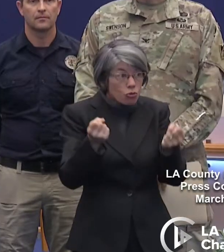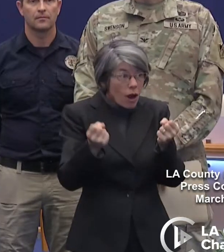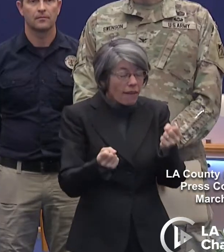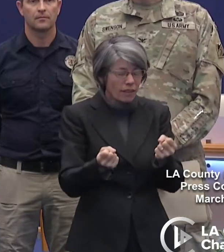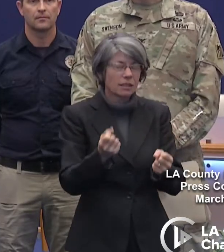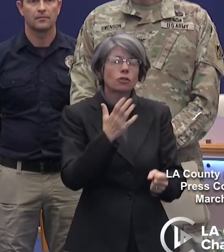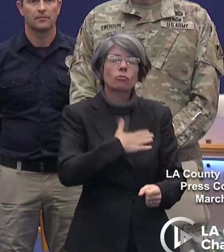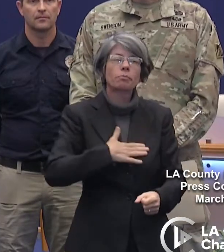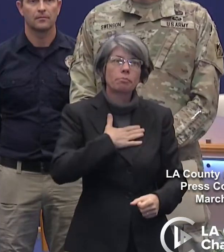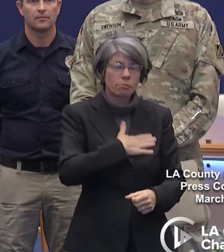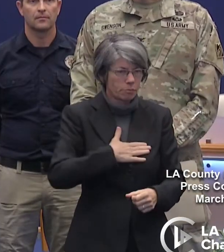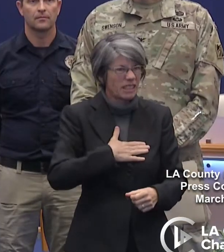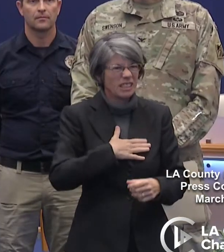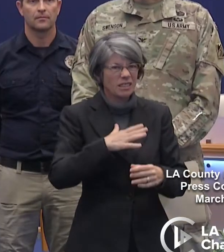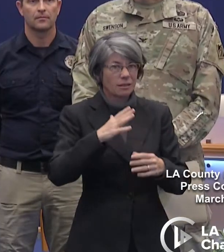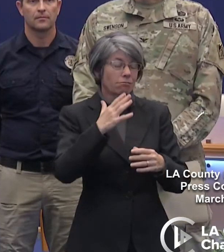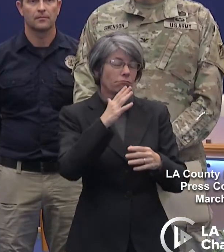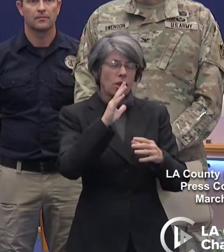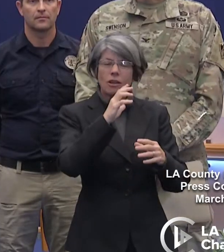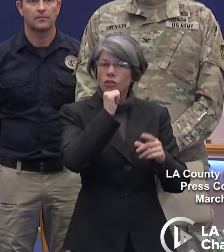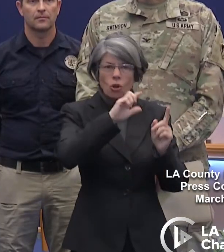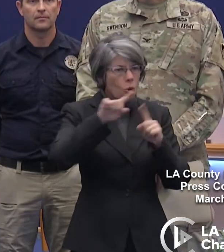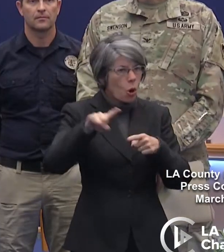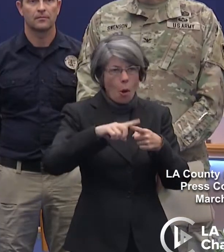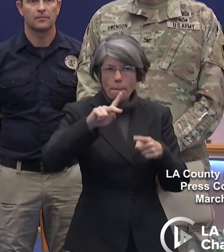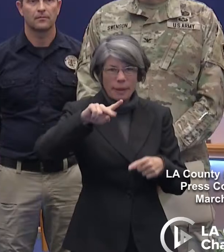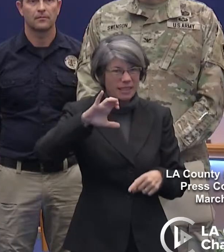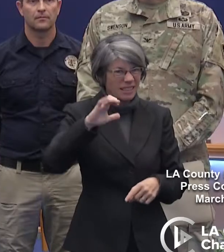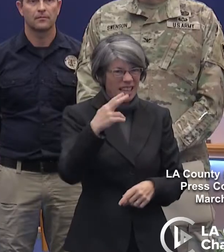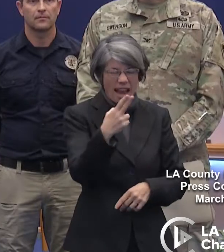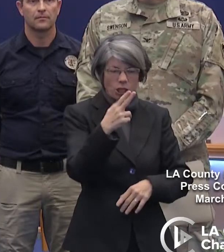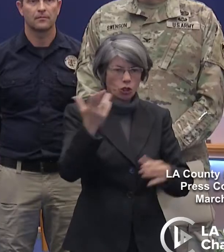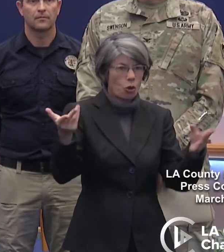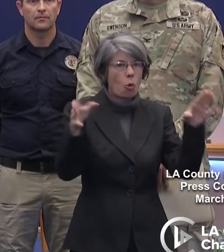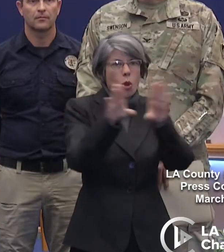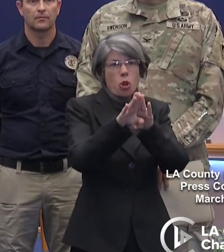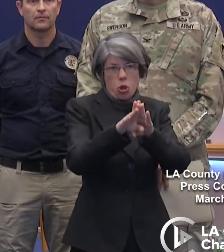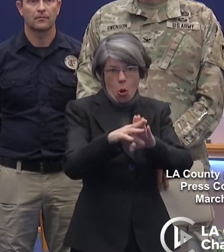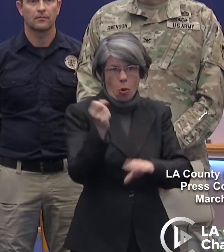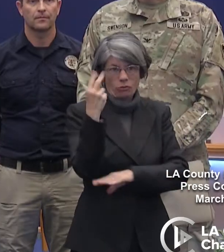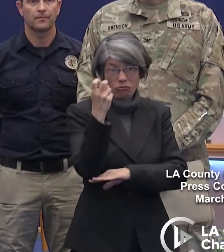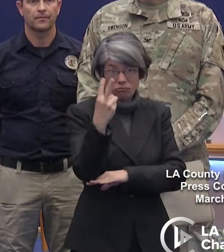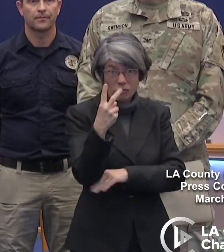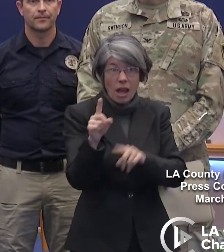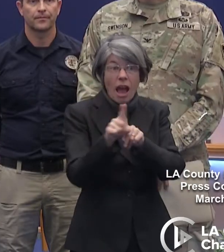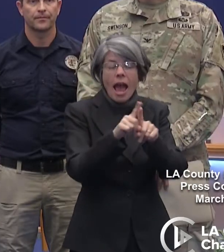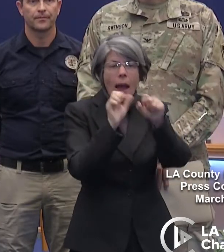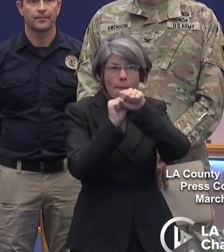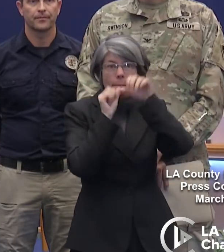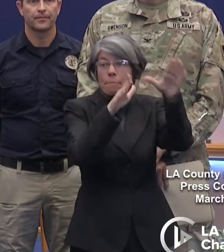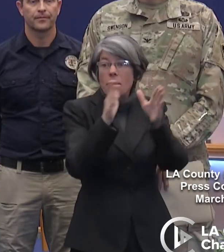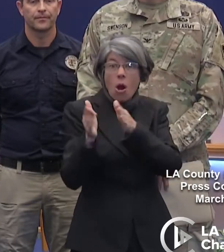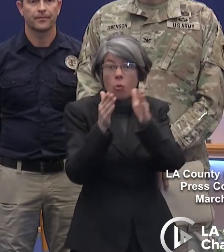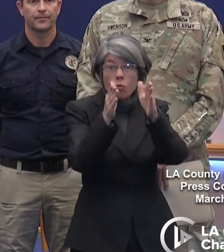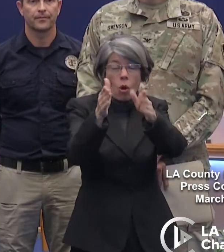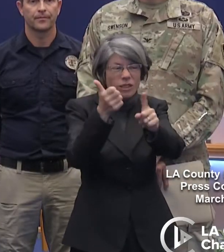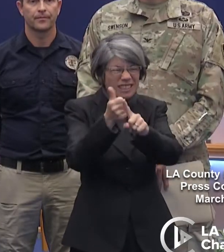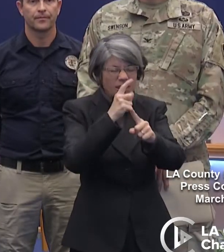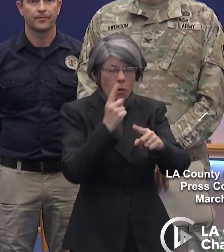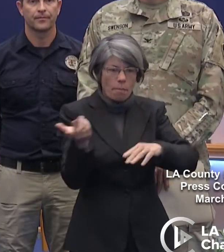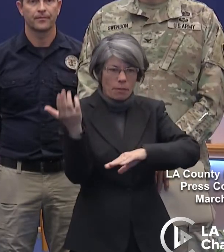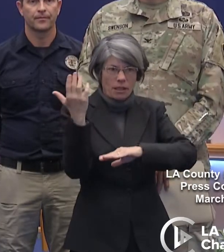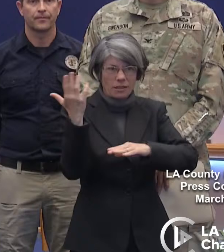and therefore we are shutting down PCH beginning at noon today, and local mountain roads will also be closed by